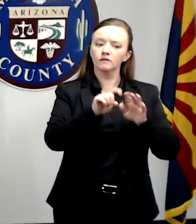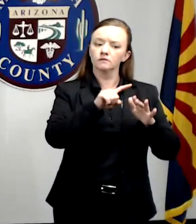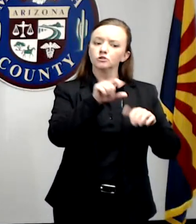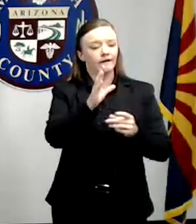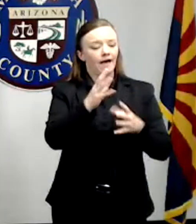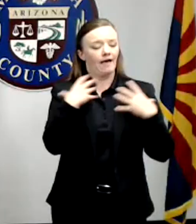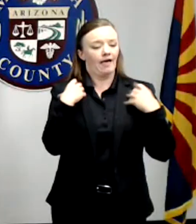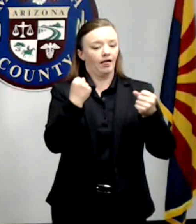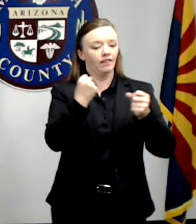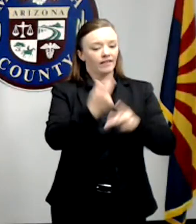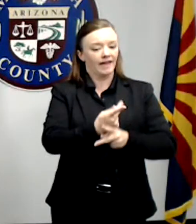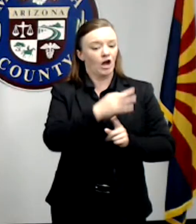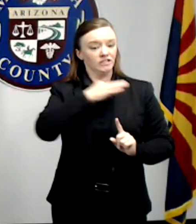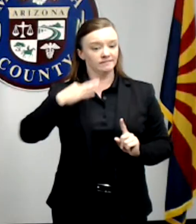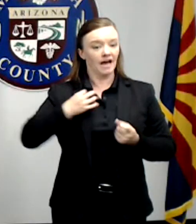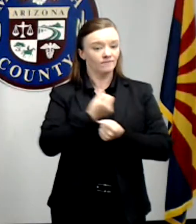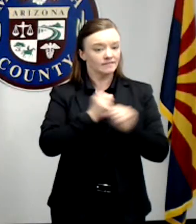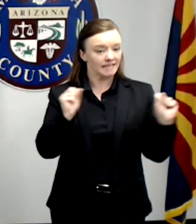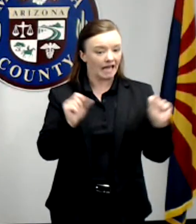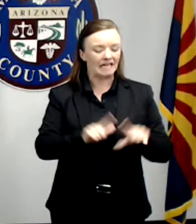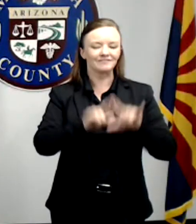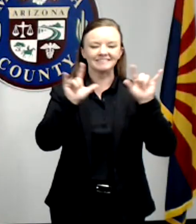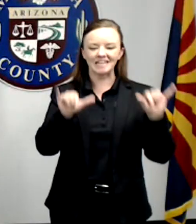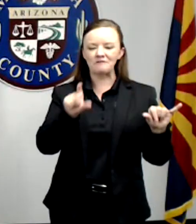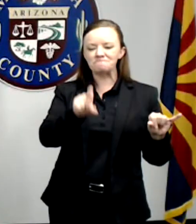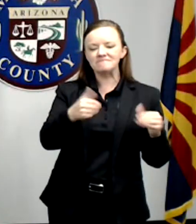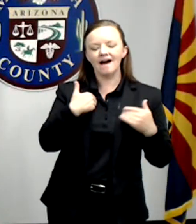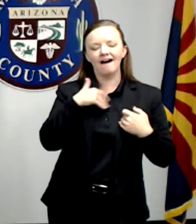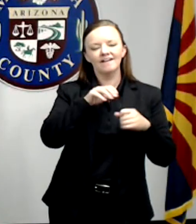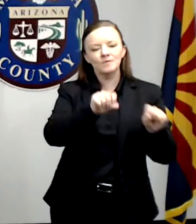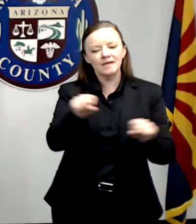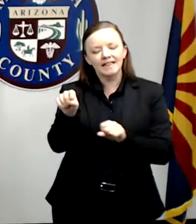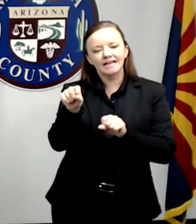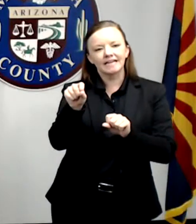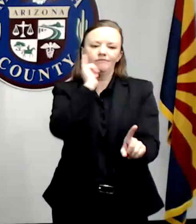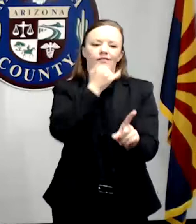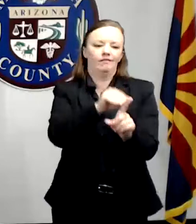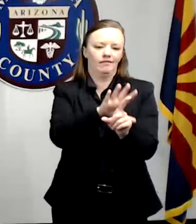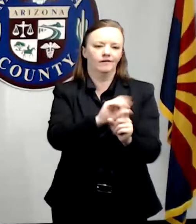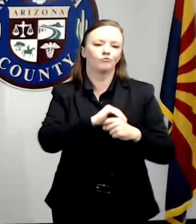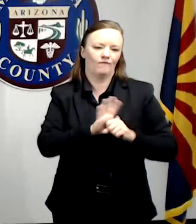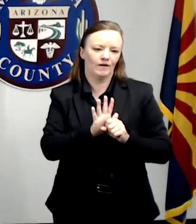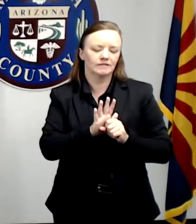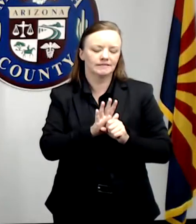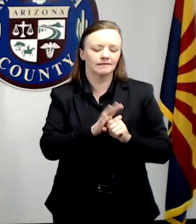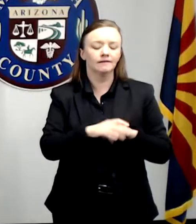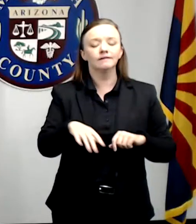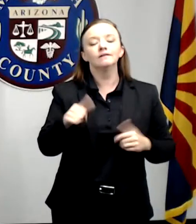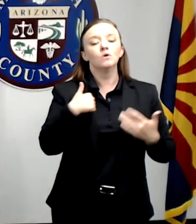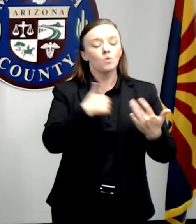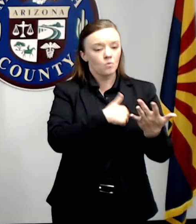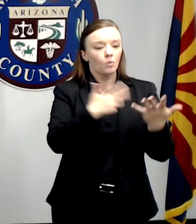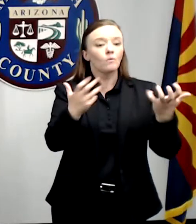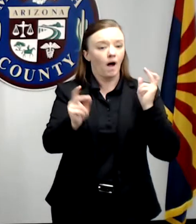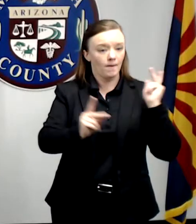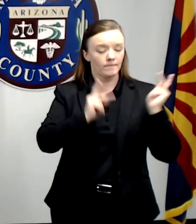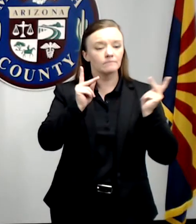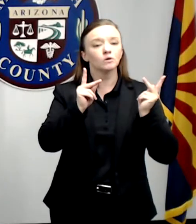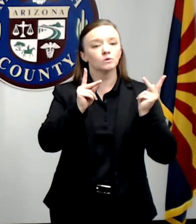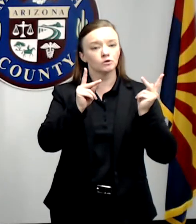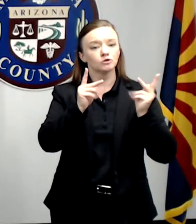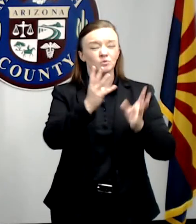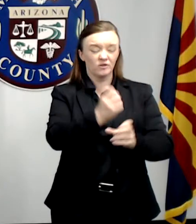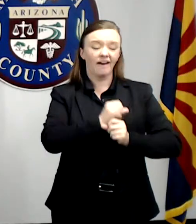resume. They also have to be able to have the ability to get healthcare workers tested. We want people to continue to get